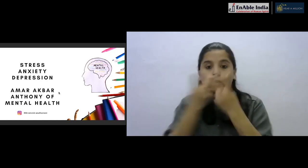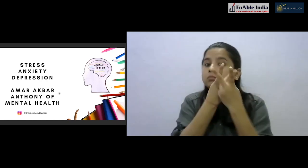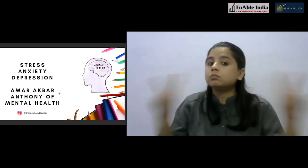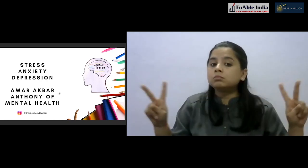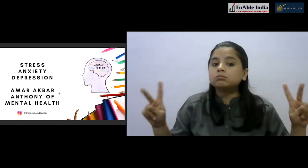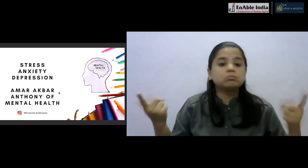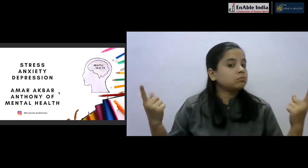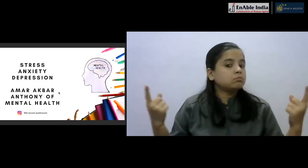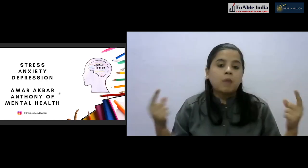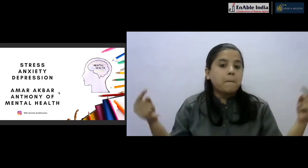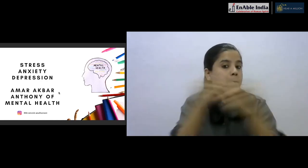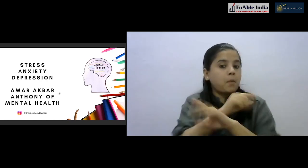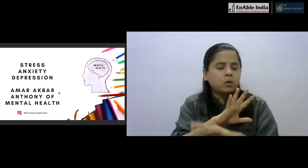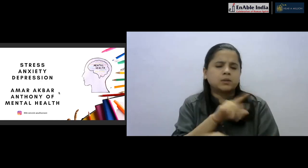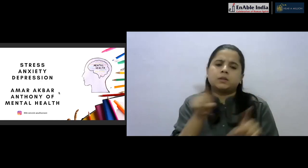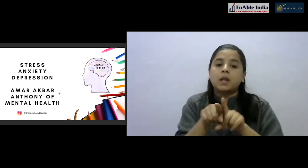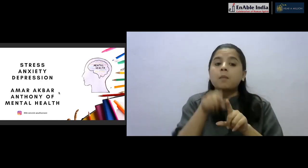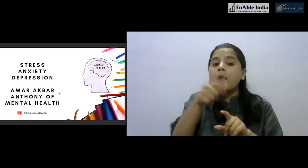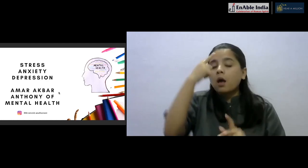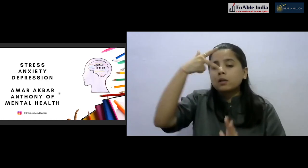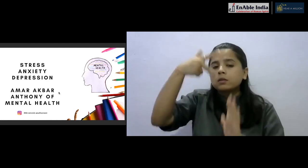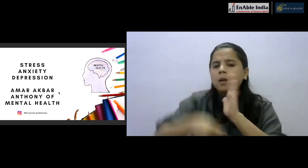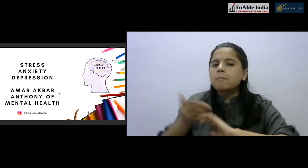happened in past.